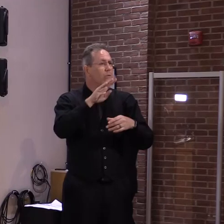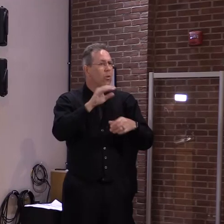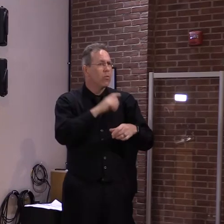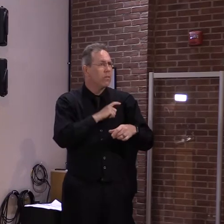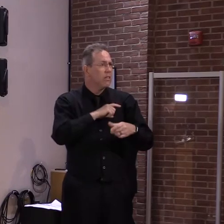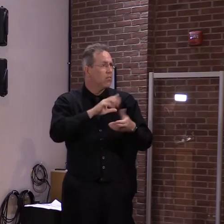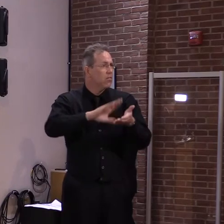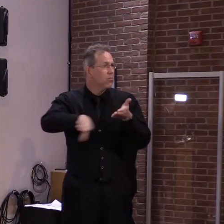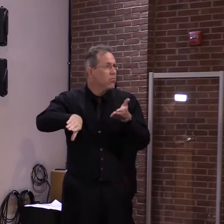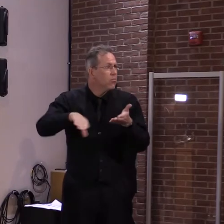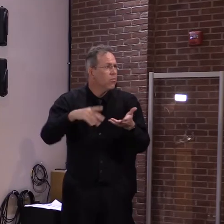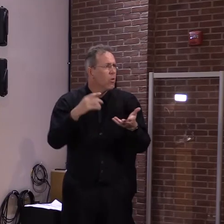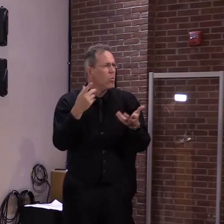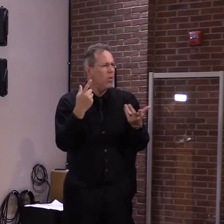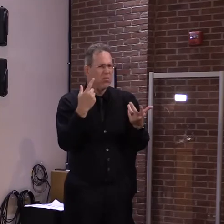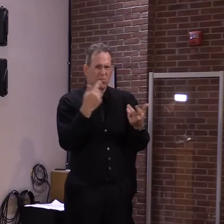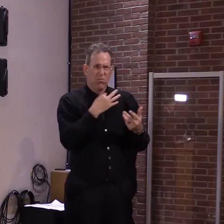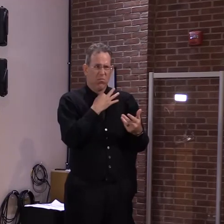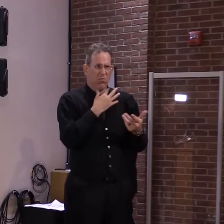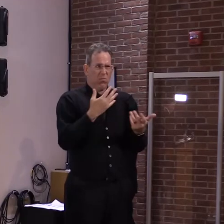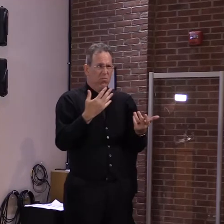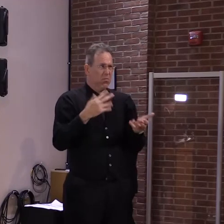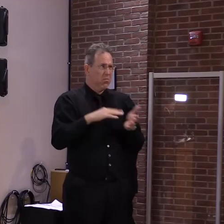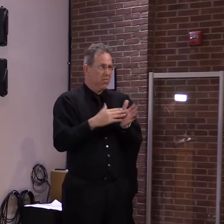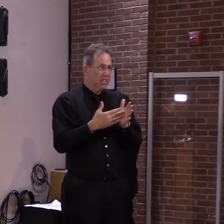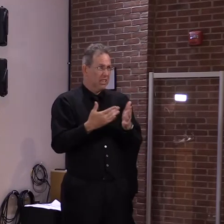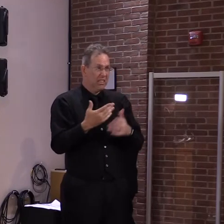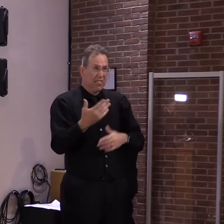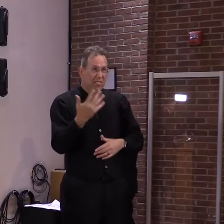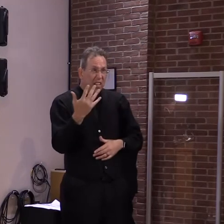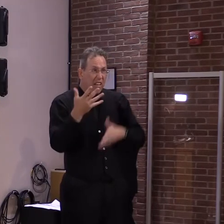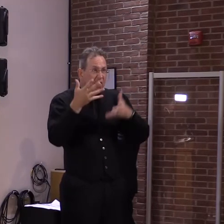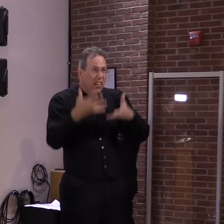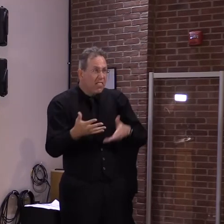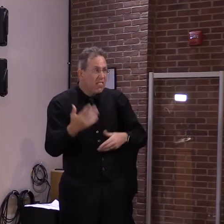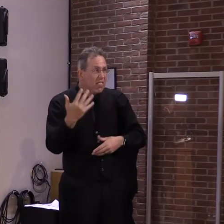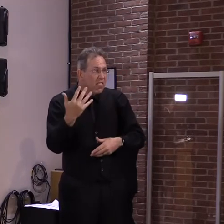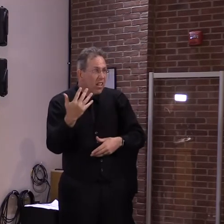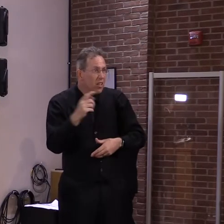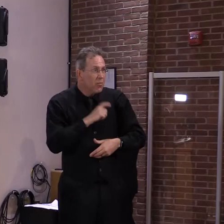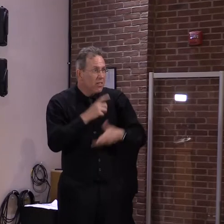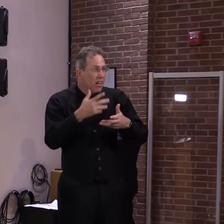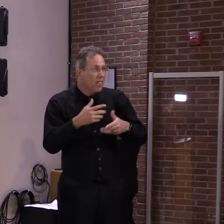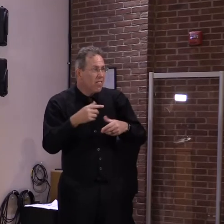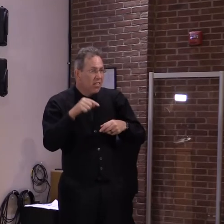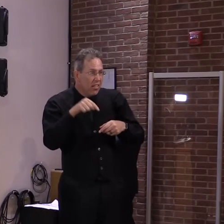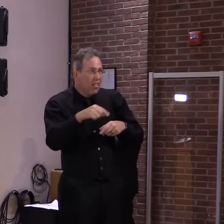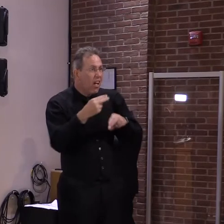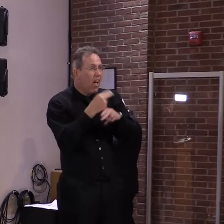five troopers short at for each of the 10 barracks. I mean,